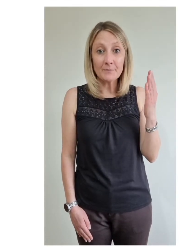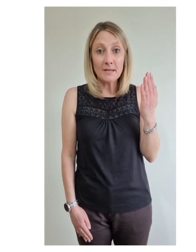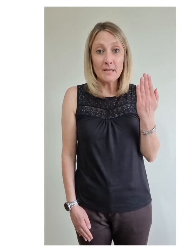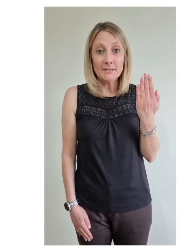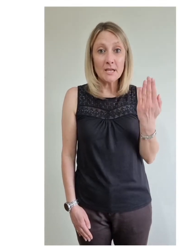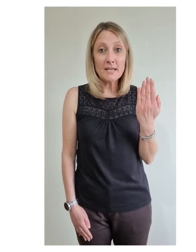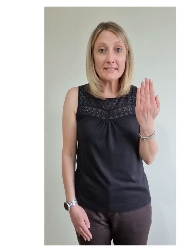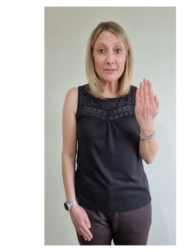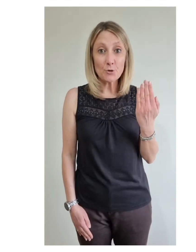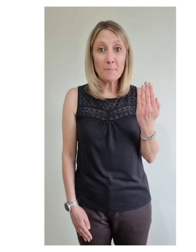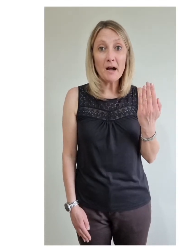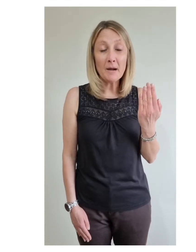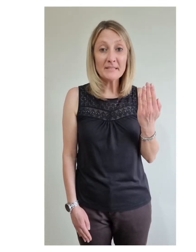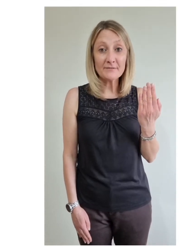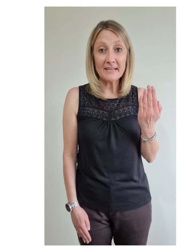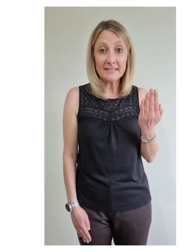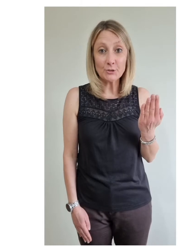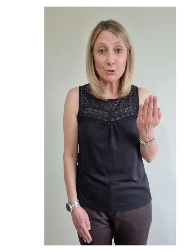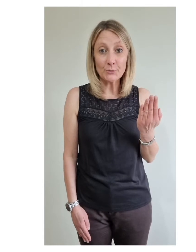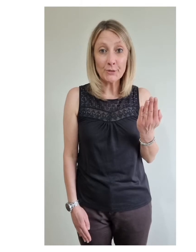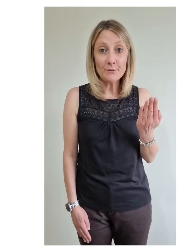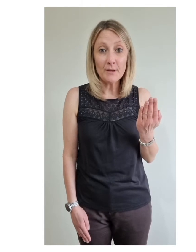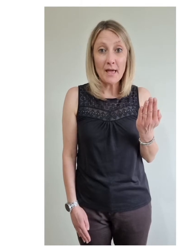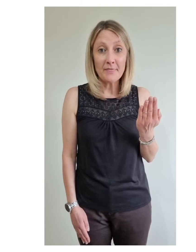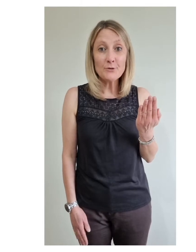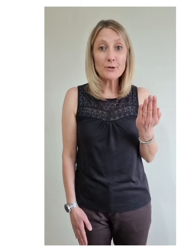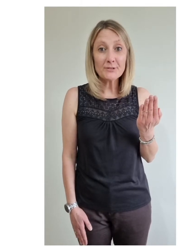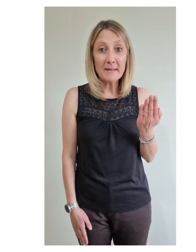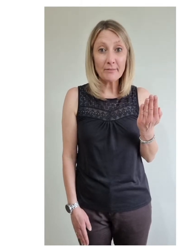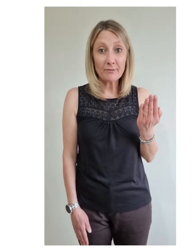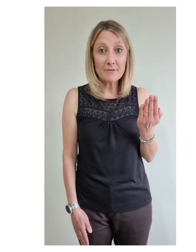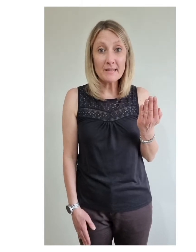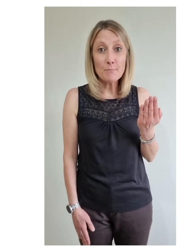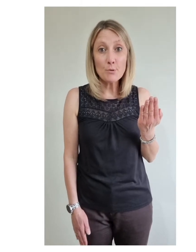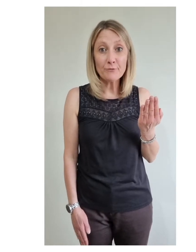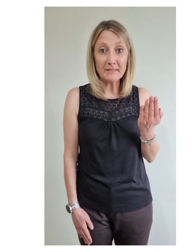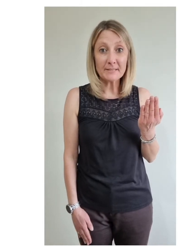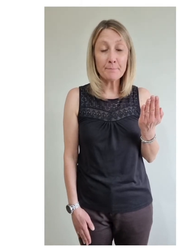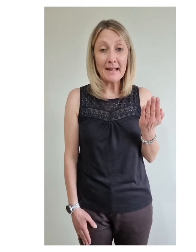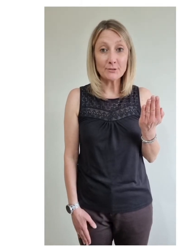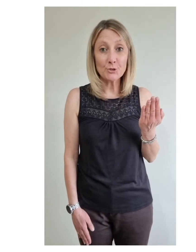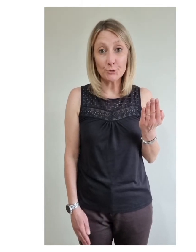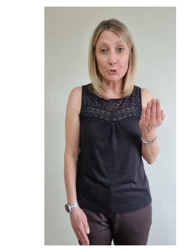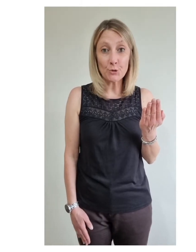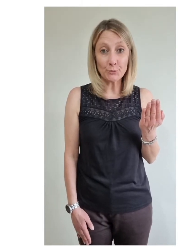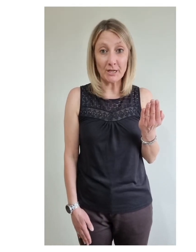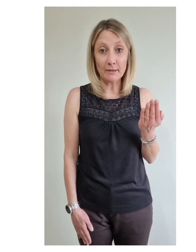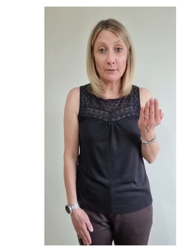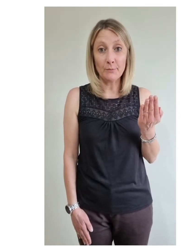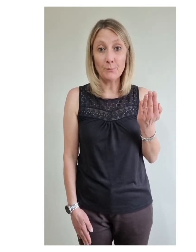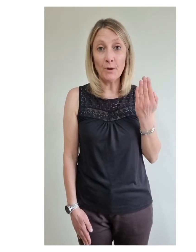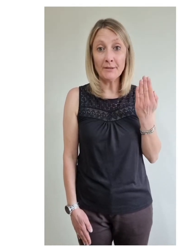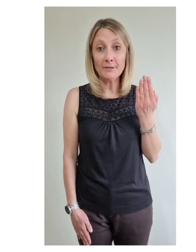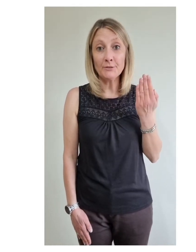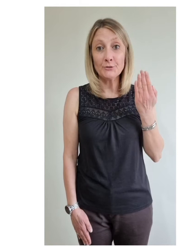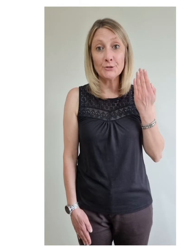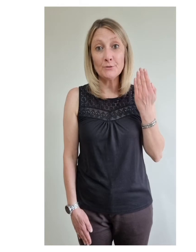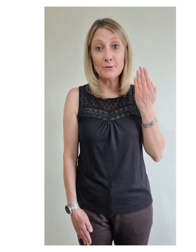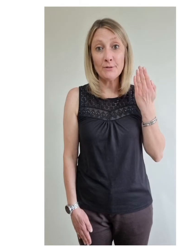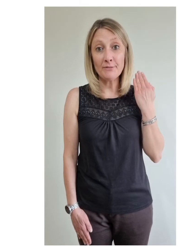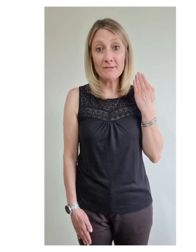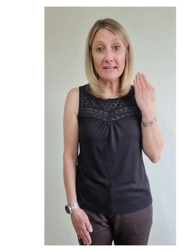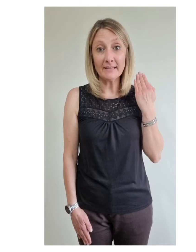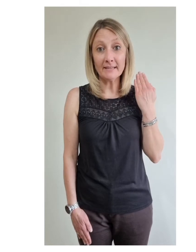hand. Turn it so your palm is facing to you. Then you're going to make three movements back to your shoulder. One,